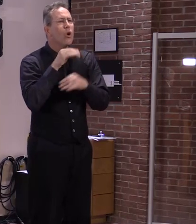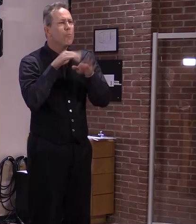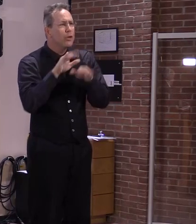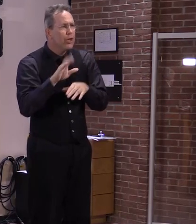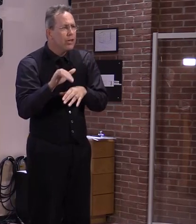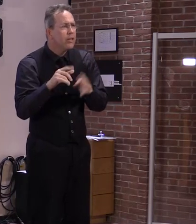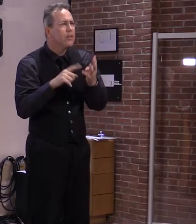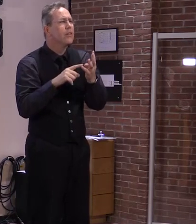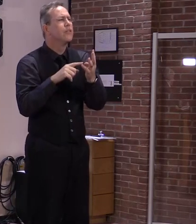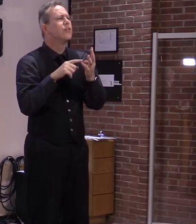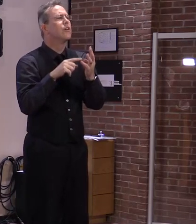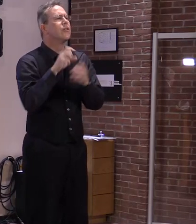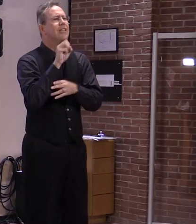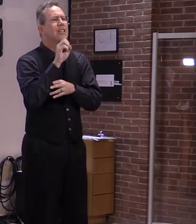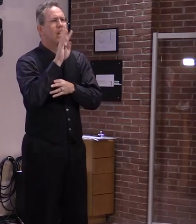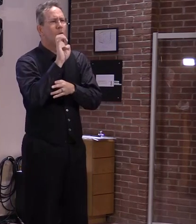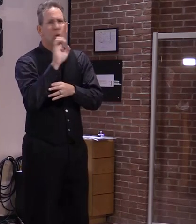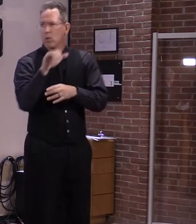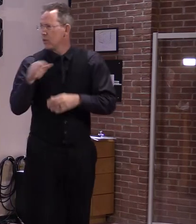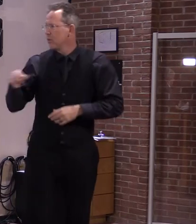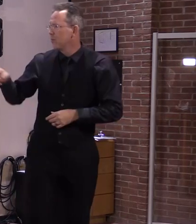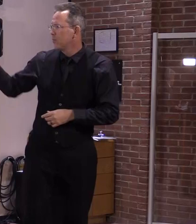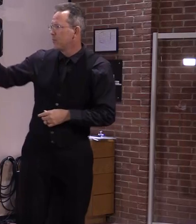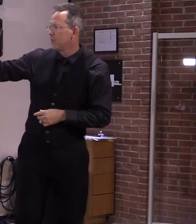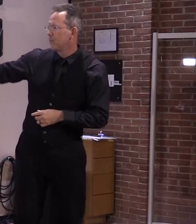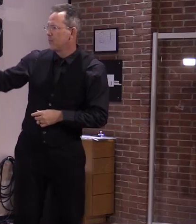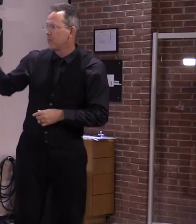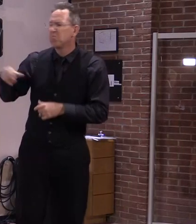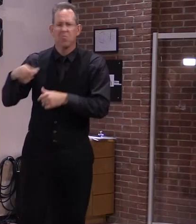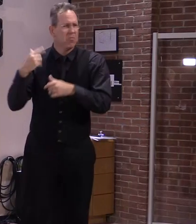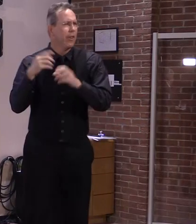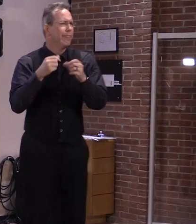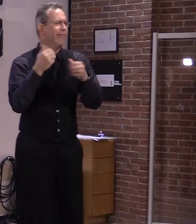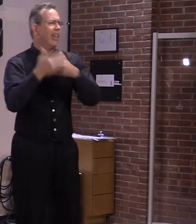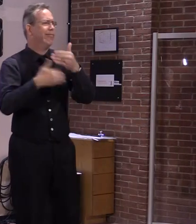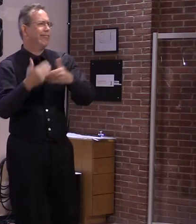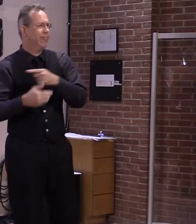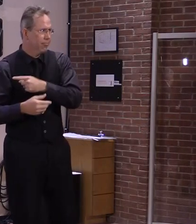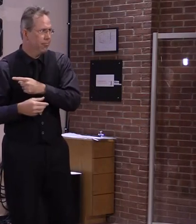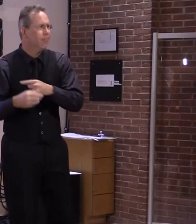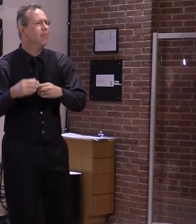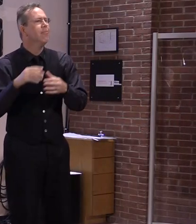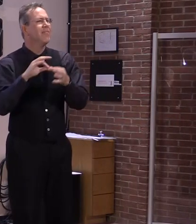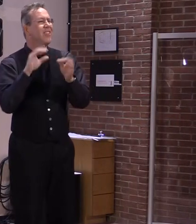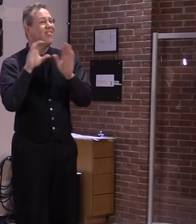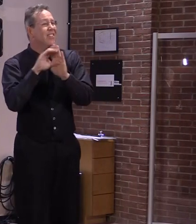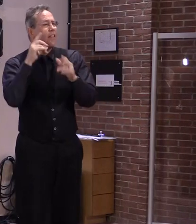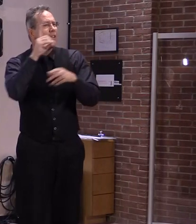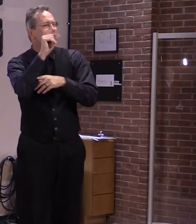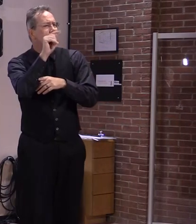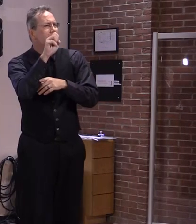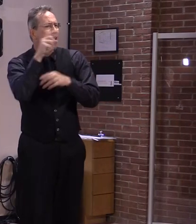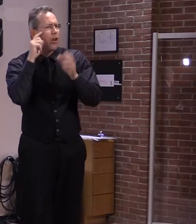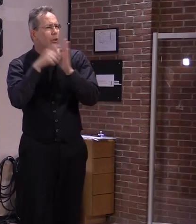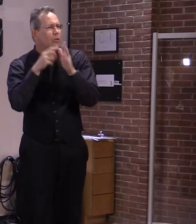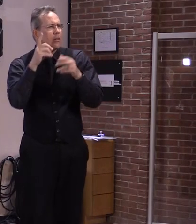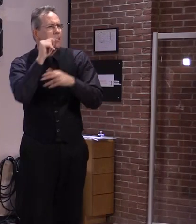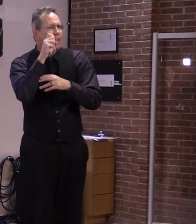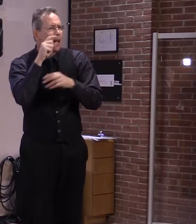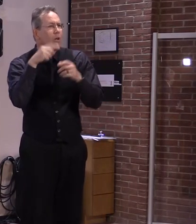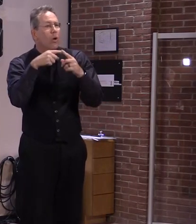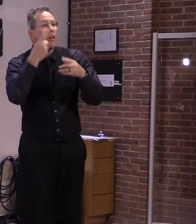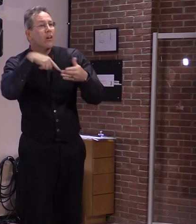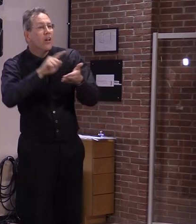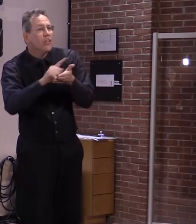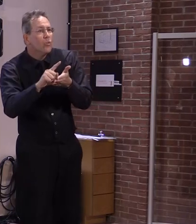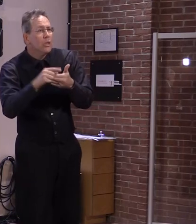and Eden. And on the next slide, we will be in Windham County next week at four locations.